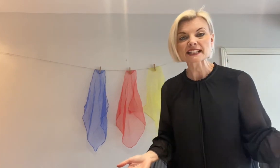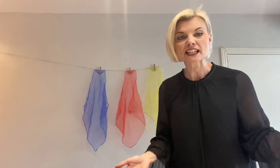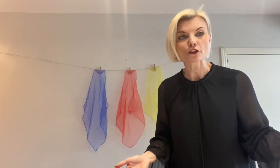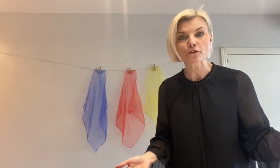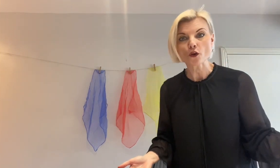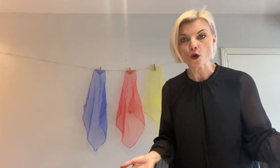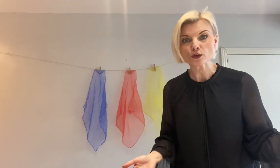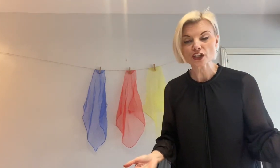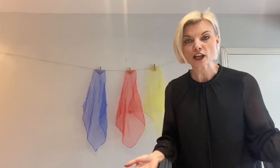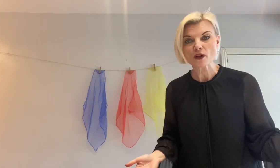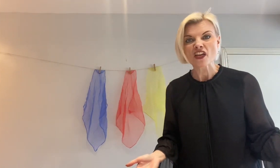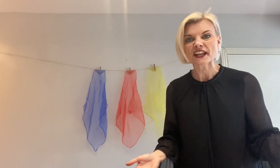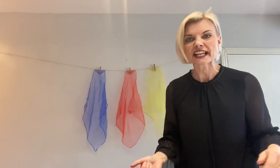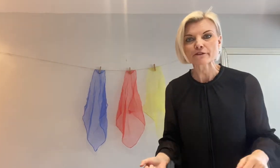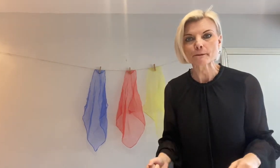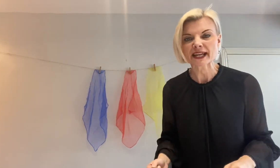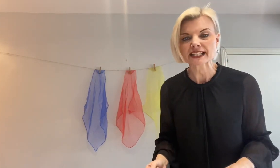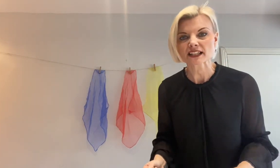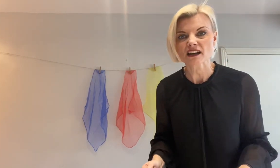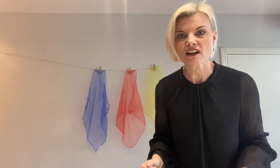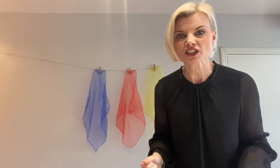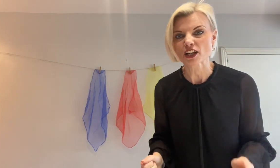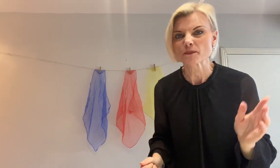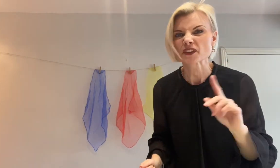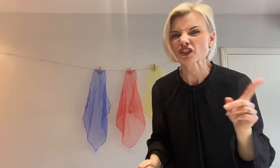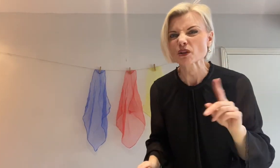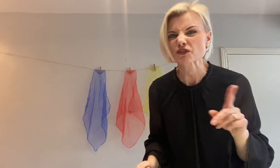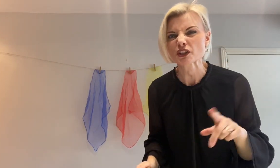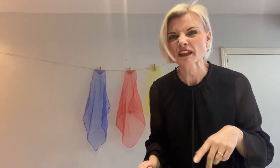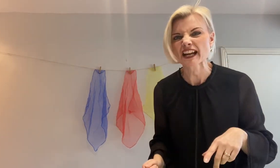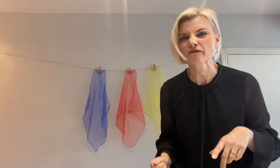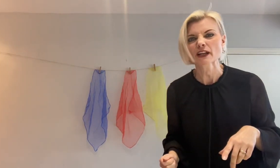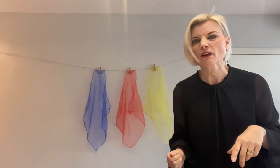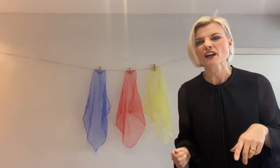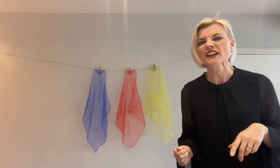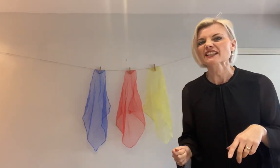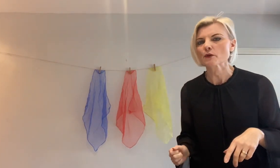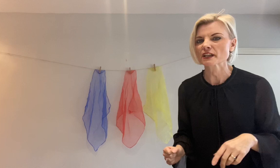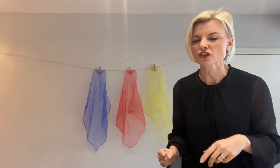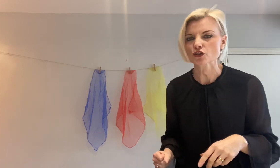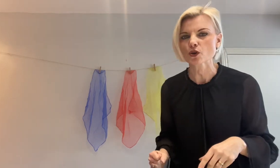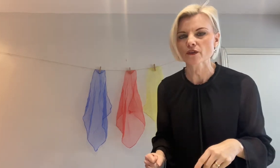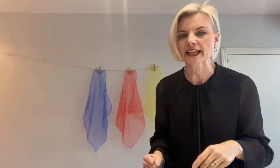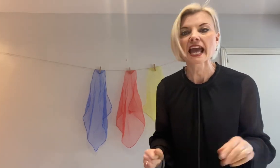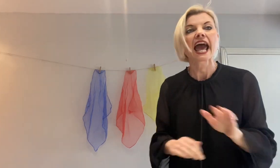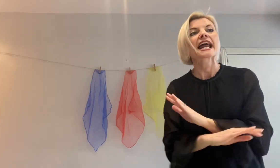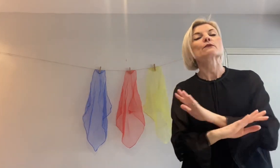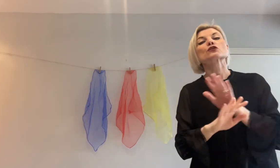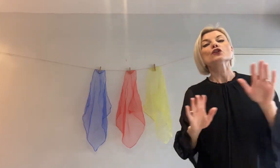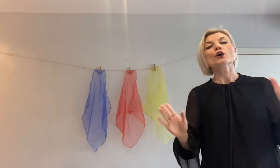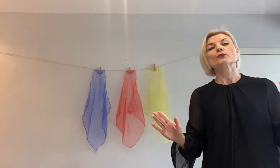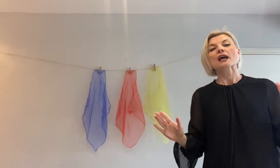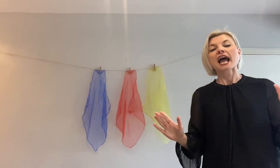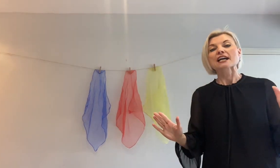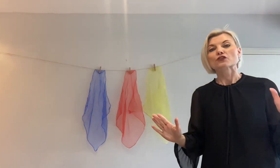the floors yellow, they even painted the cars yellow. Don't do that in real life, it's only a story. And it was known as the